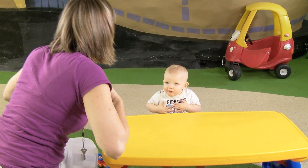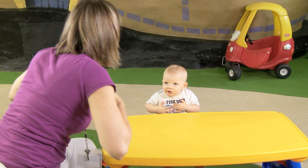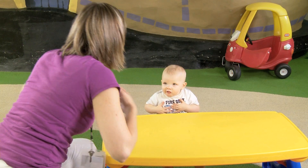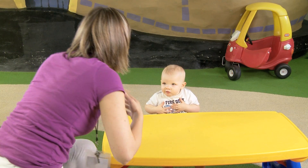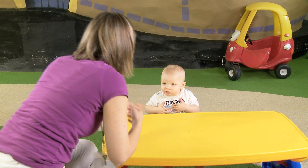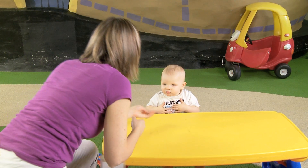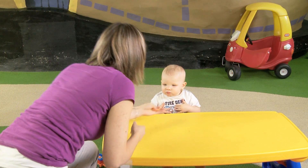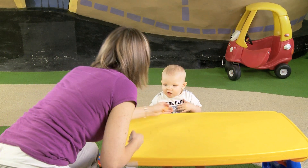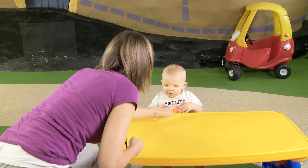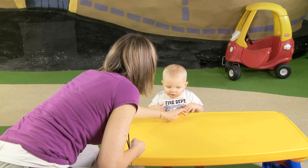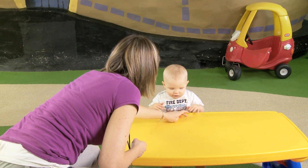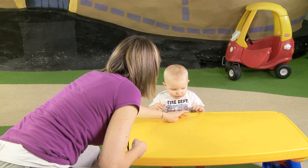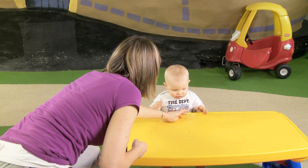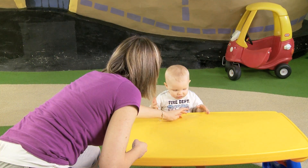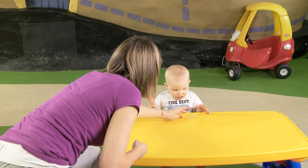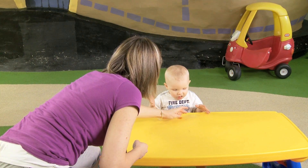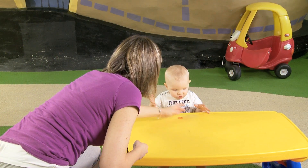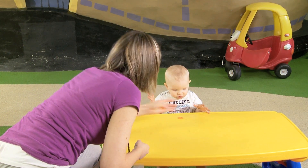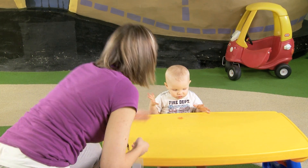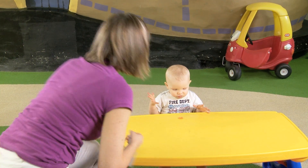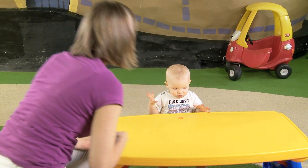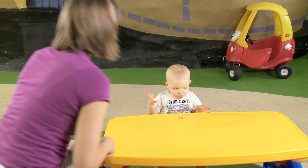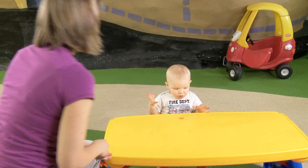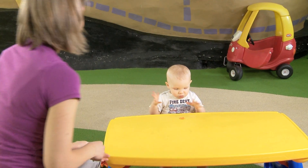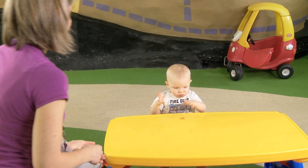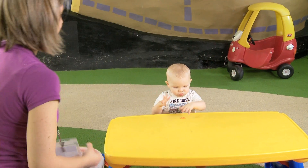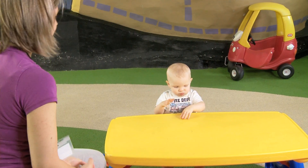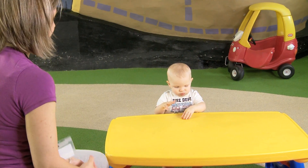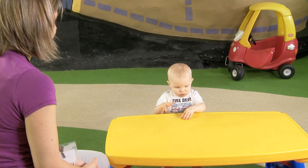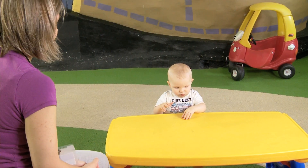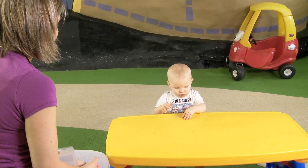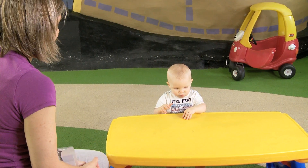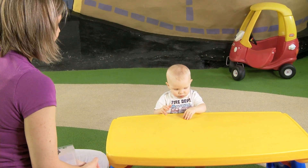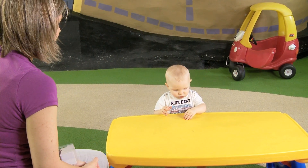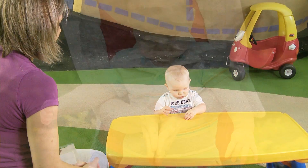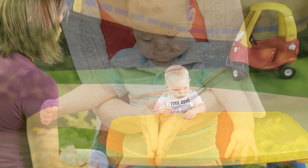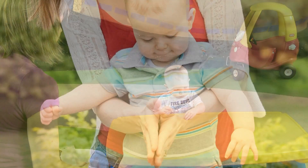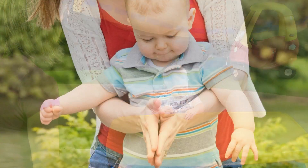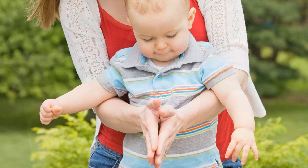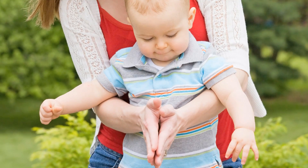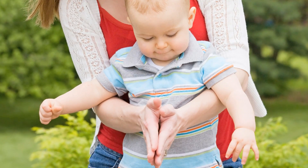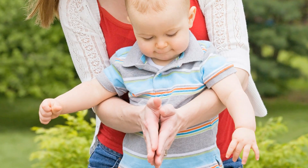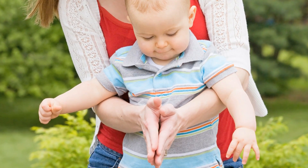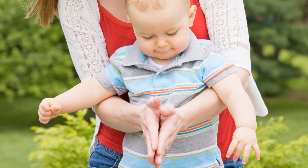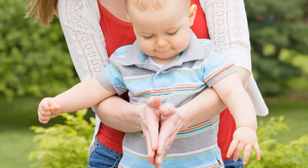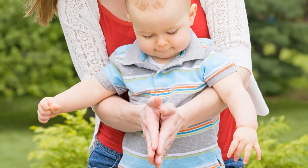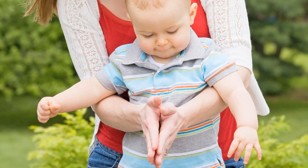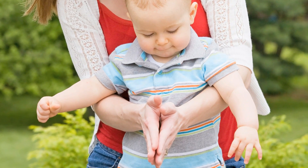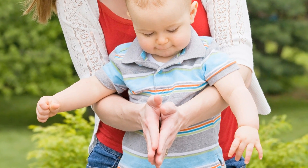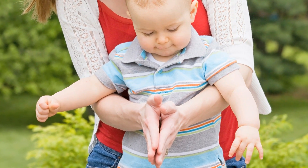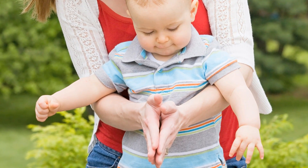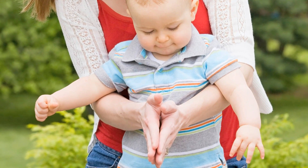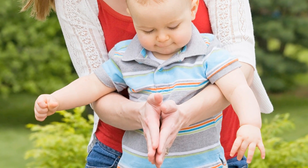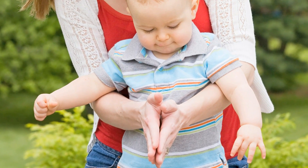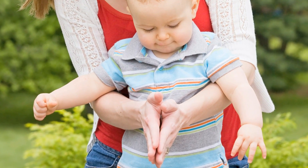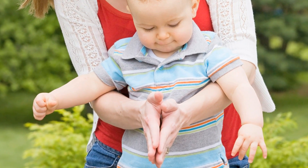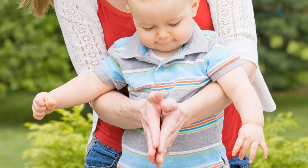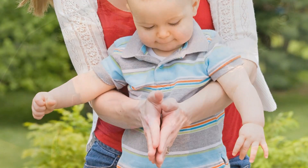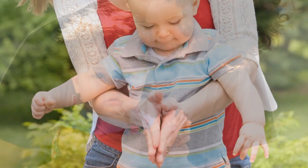family. Adding a family pet or brothers and sisters can be helpful and fun. Songs and finger play can be another way to help your child